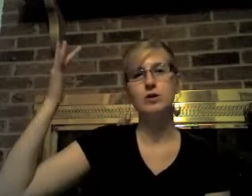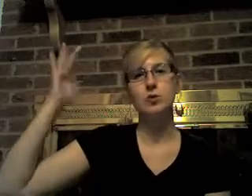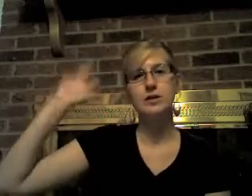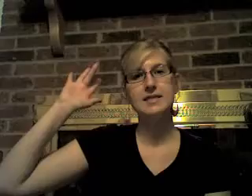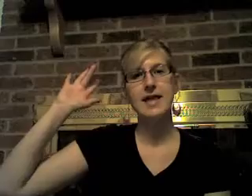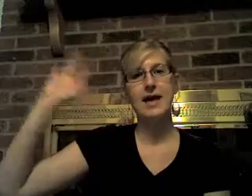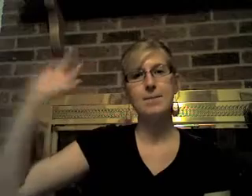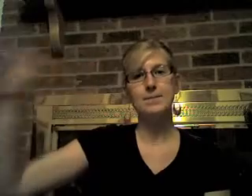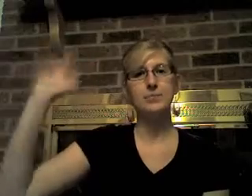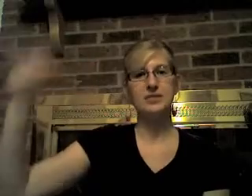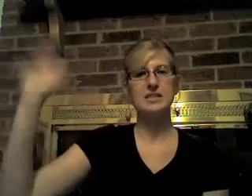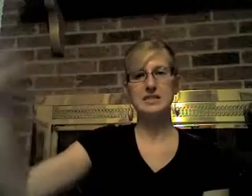towards them.